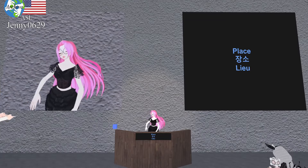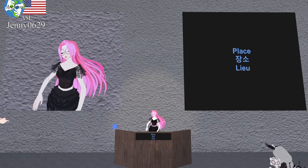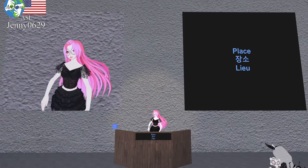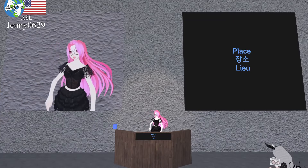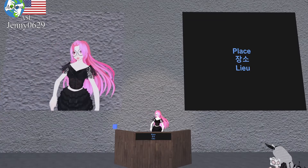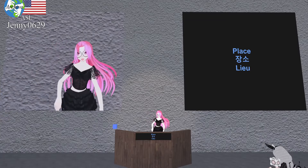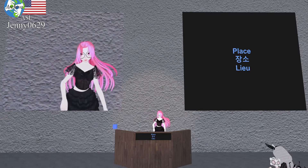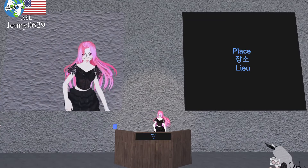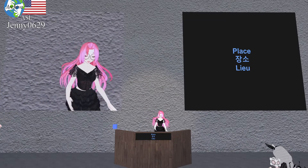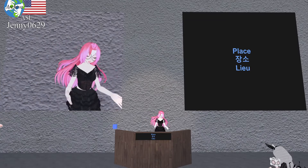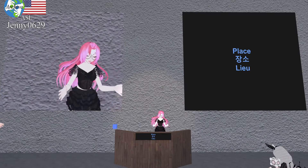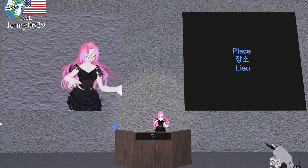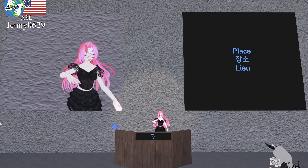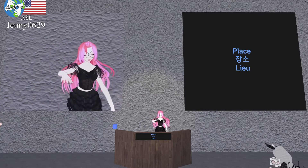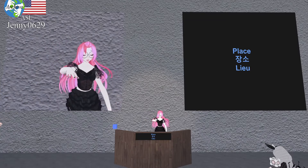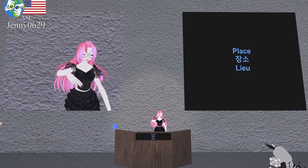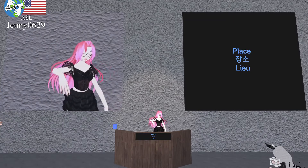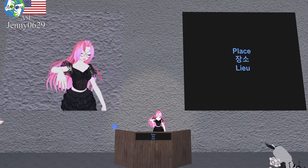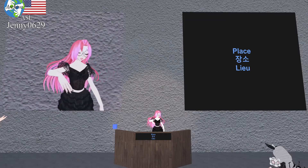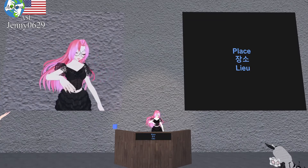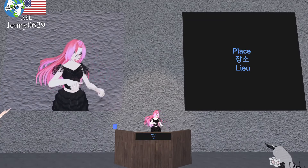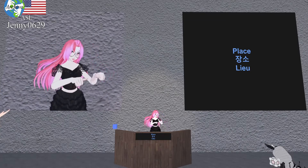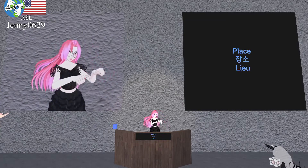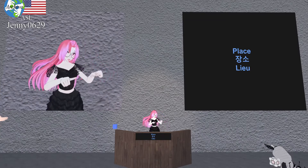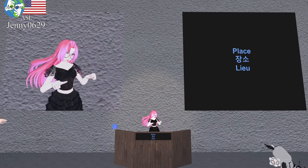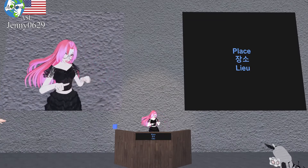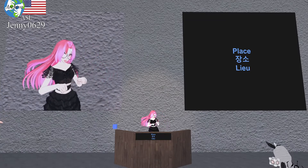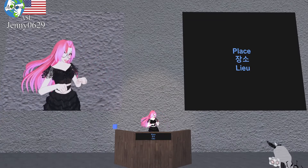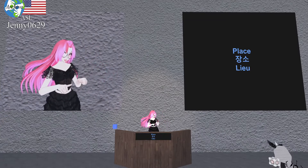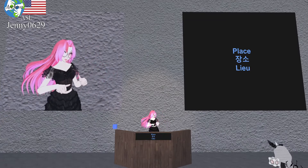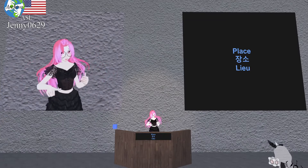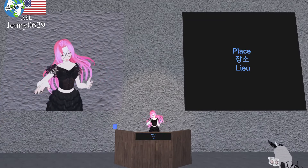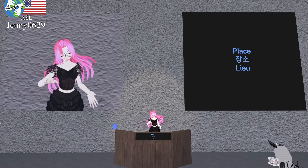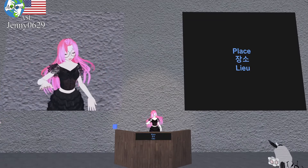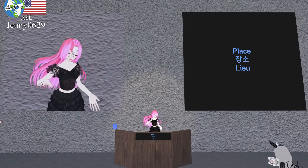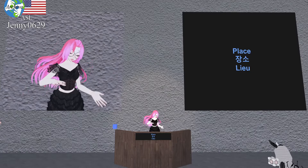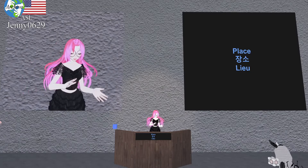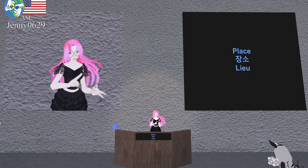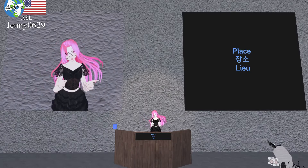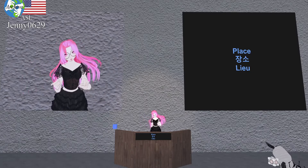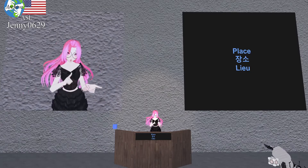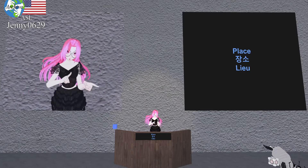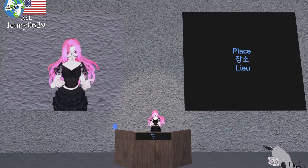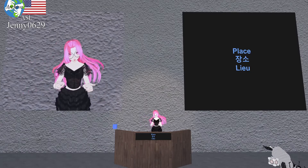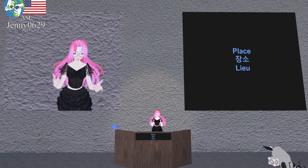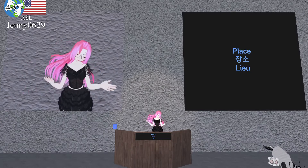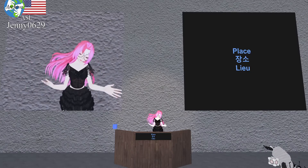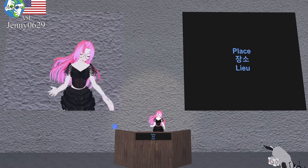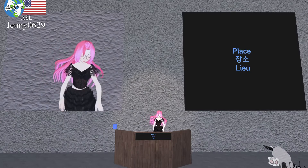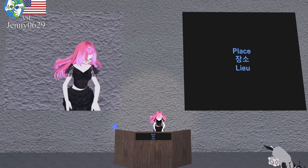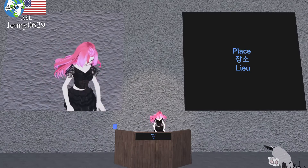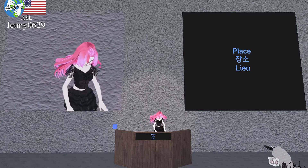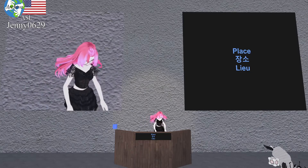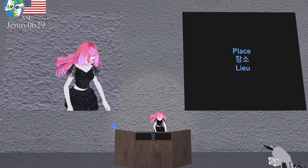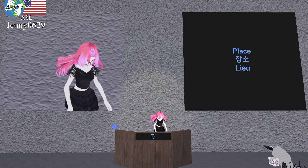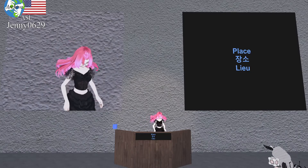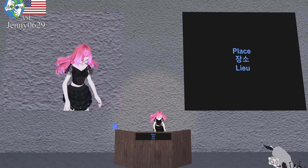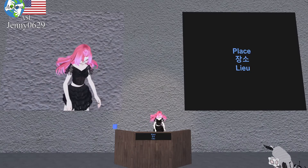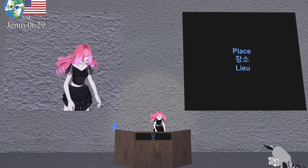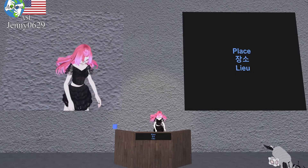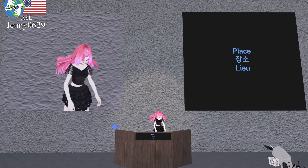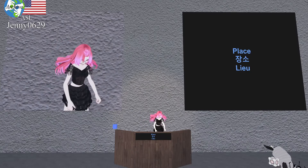Yeah. So he's saying, oh, you do that for place. This is also area, or area with an A. So I kind of use them interchangeably.